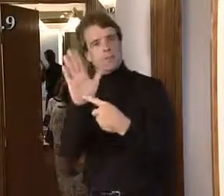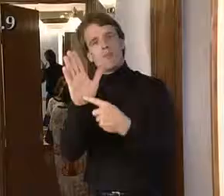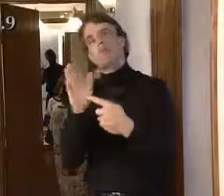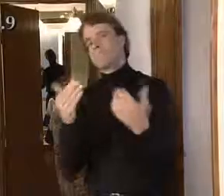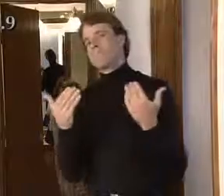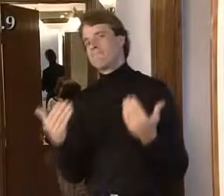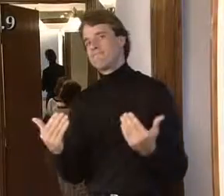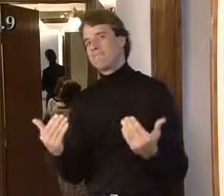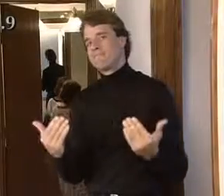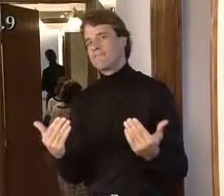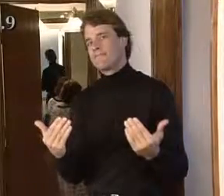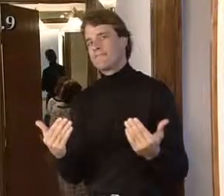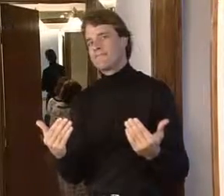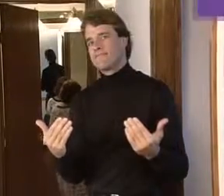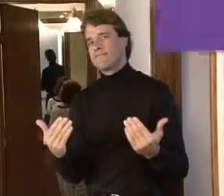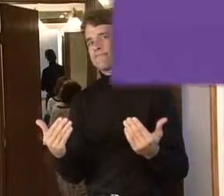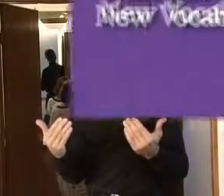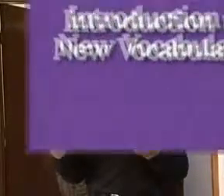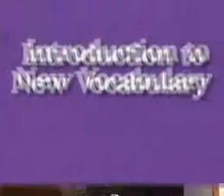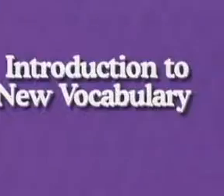I'll show you these signs now.